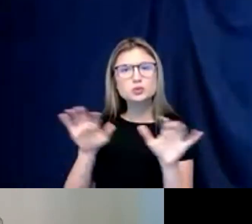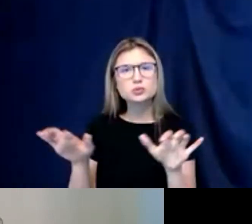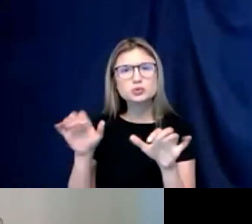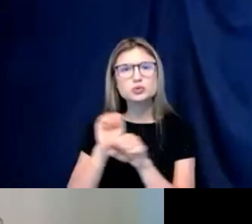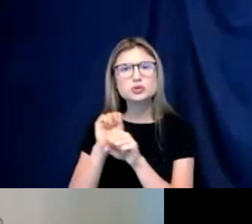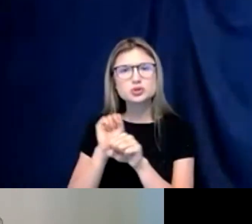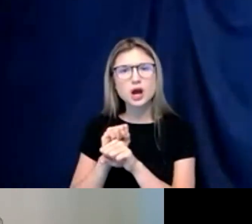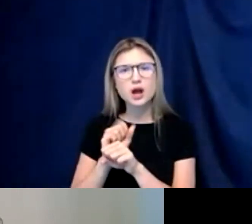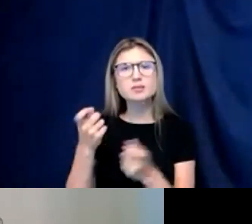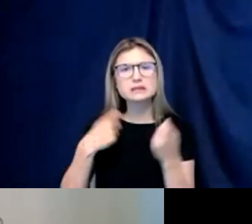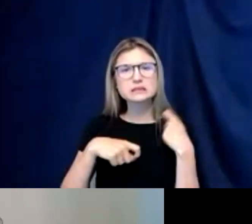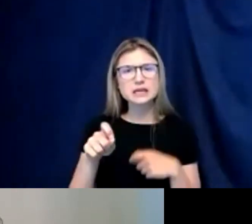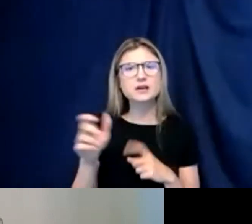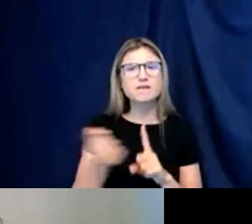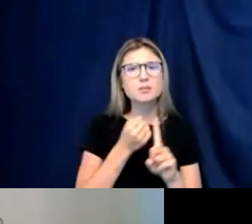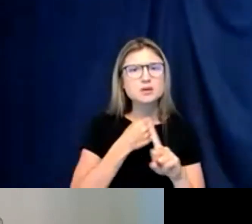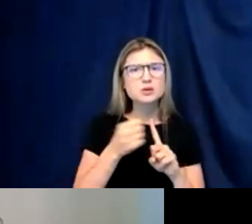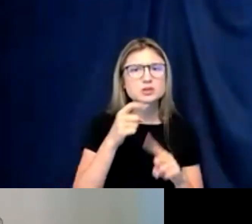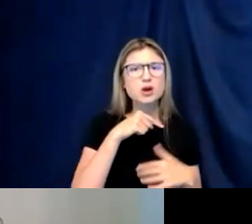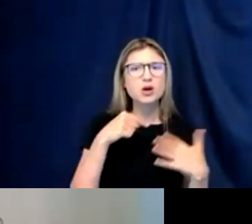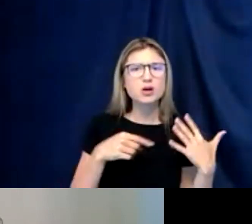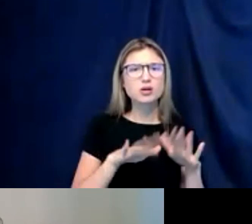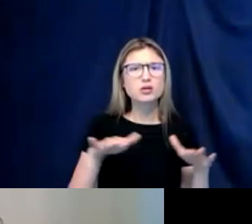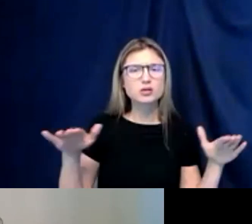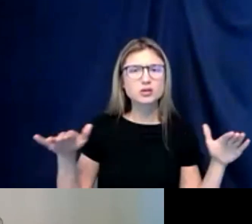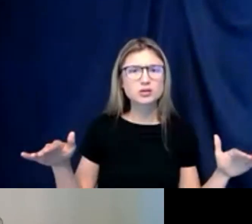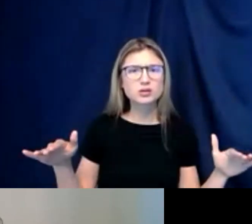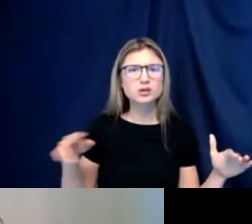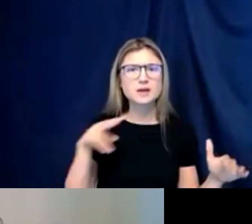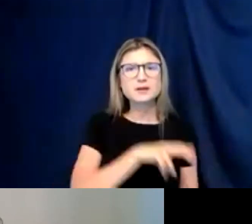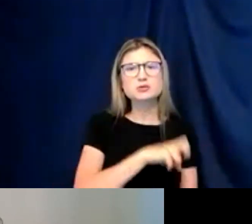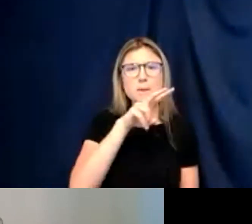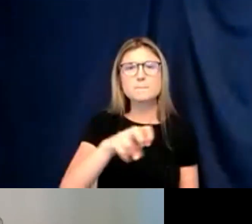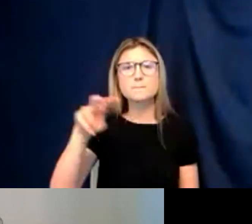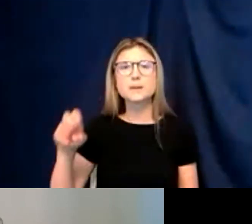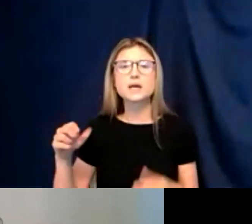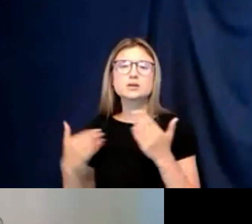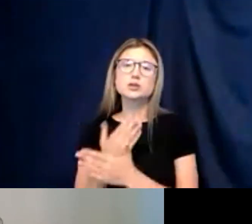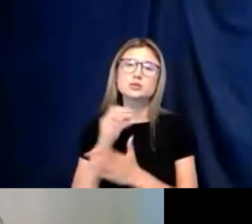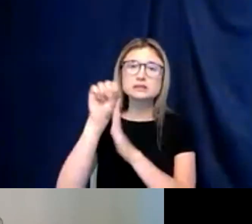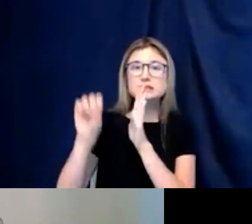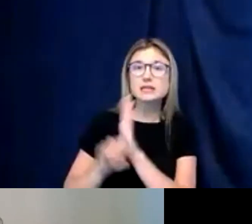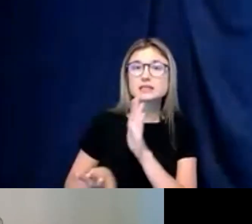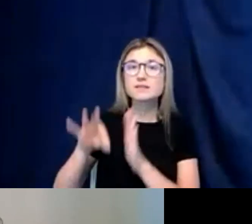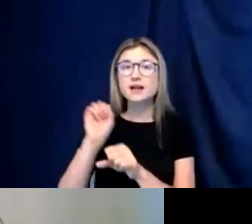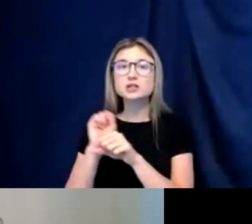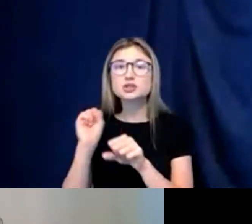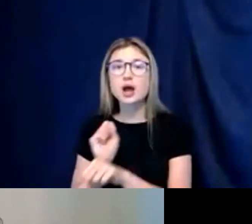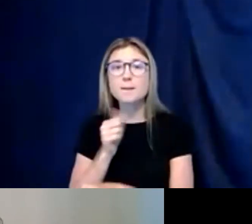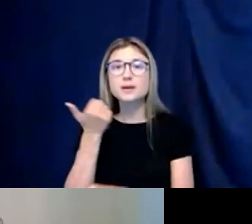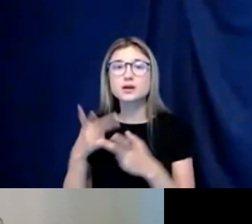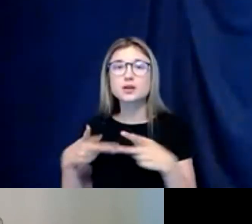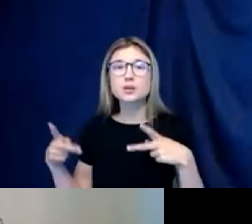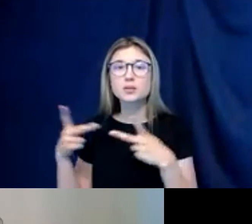of abusing these kids, jumping from state to state to go and get employment elsewhere, because they are looking